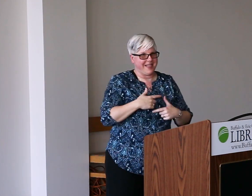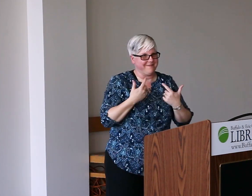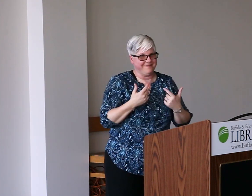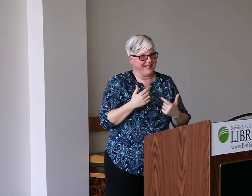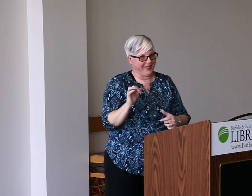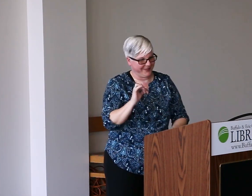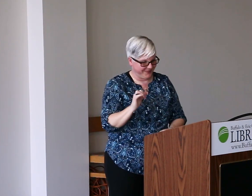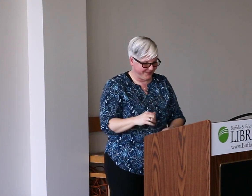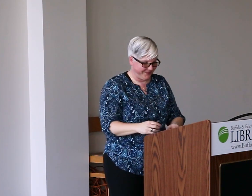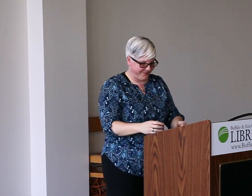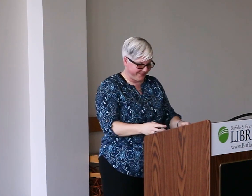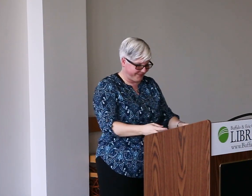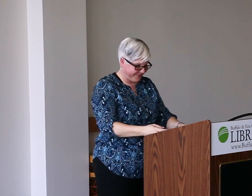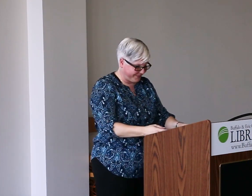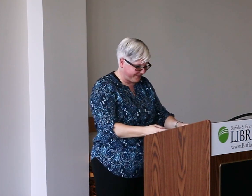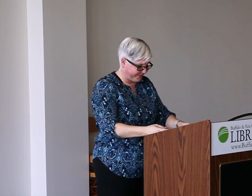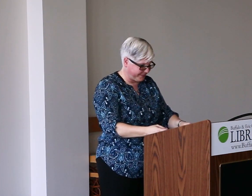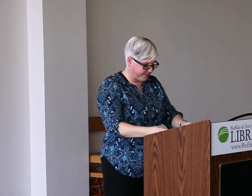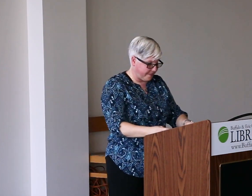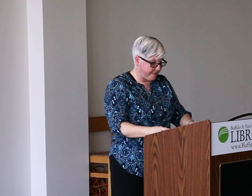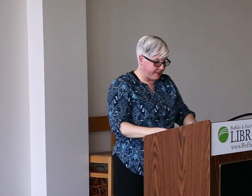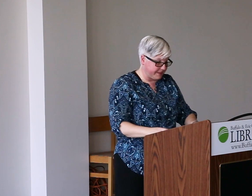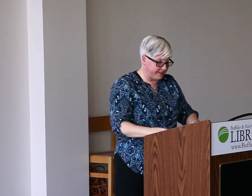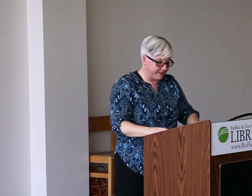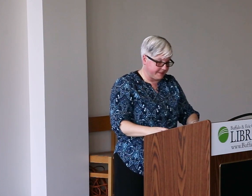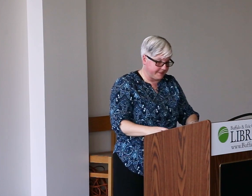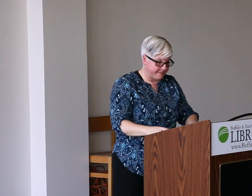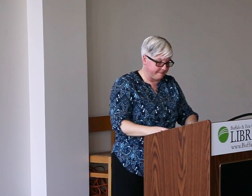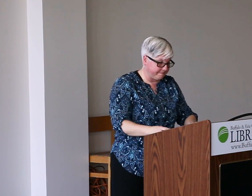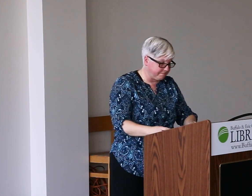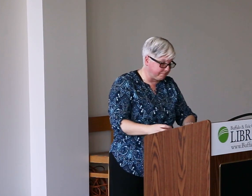That was not the best time of my life either.